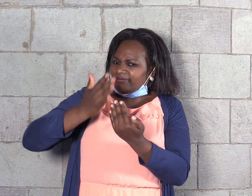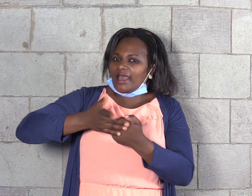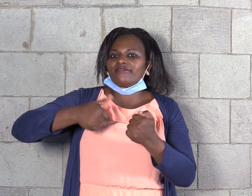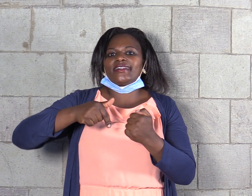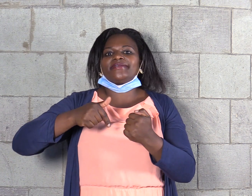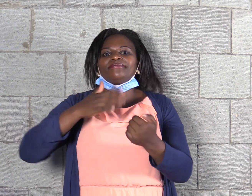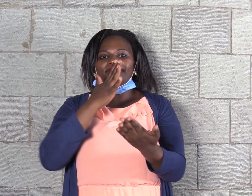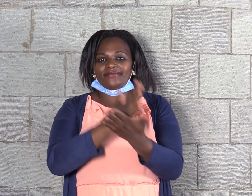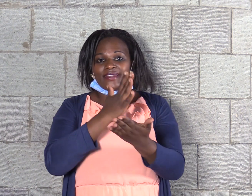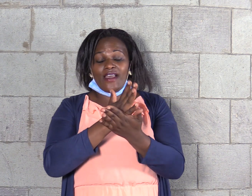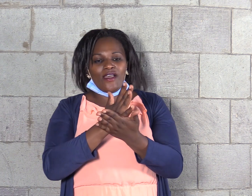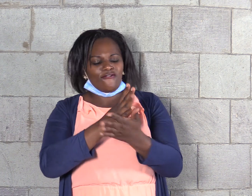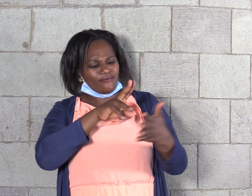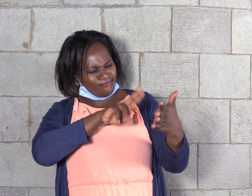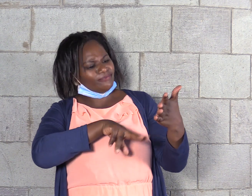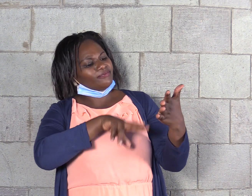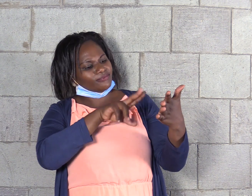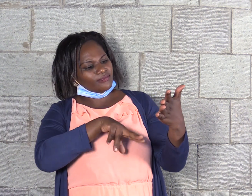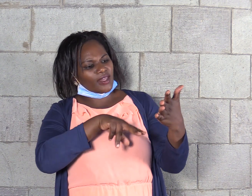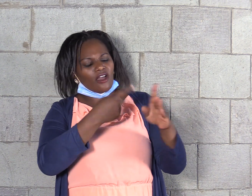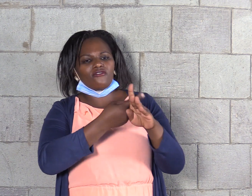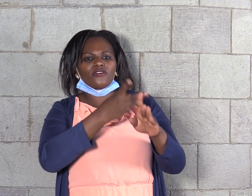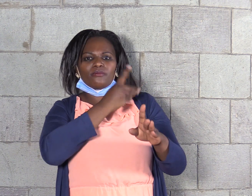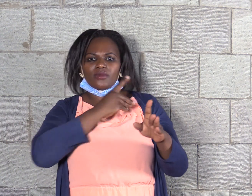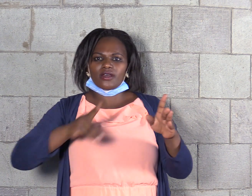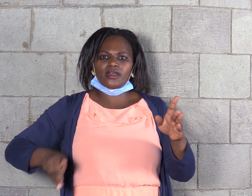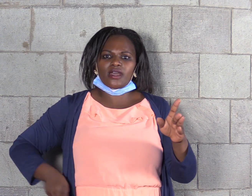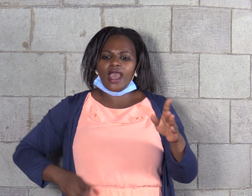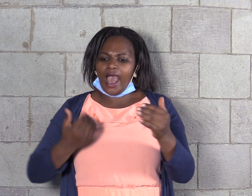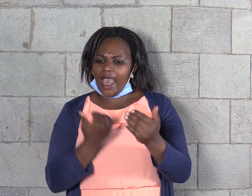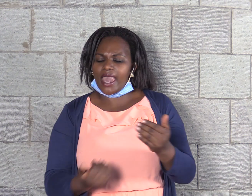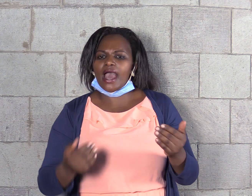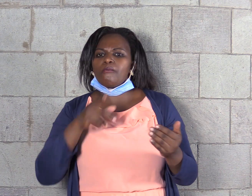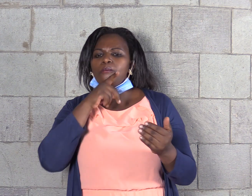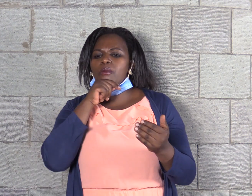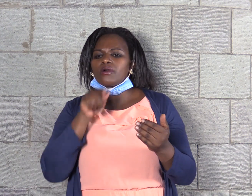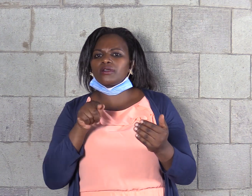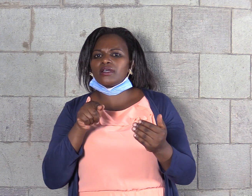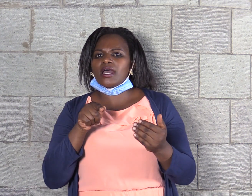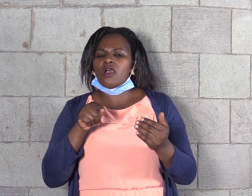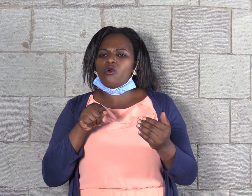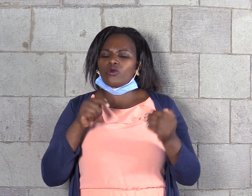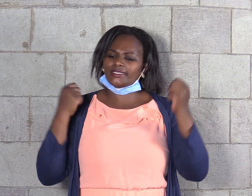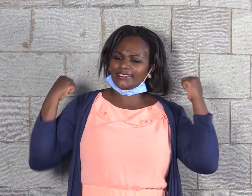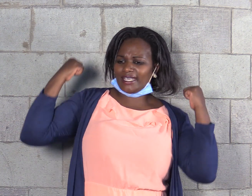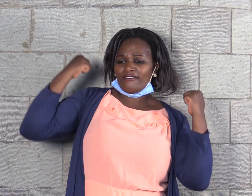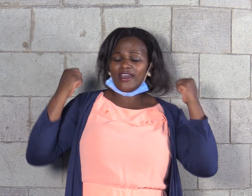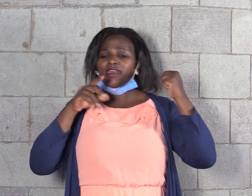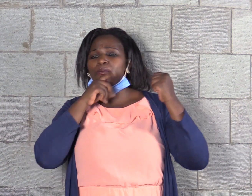at it from David being a young boy who was a shepherd boy, he knew so much about